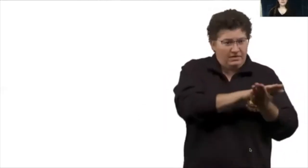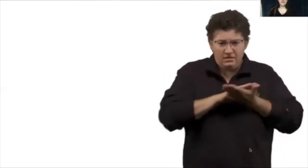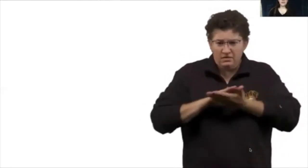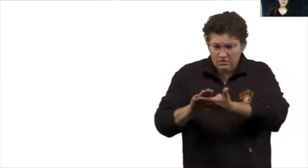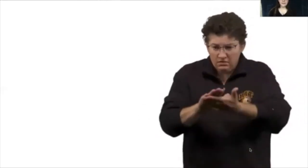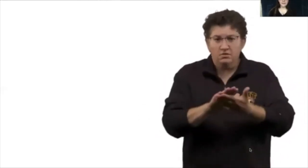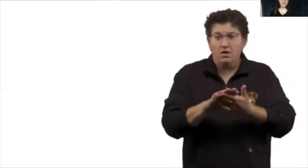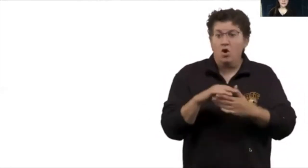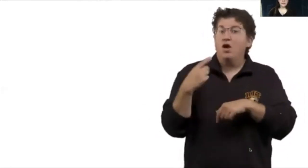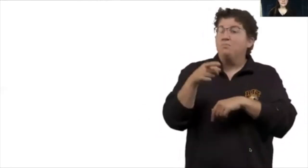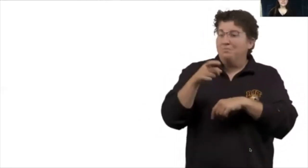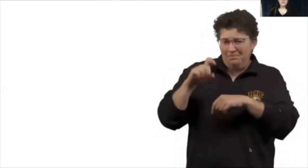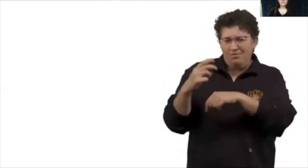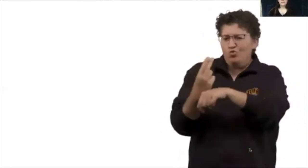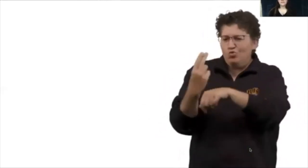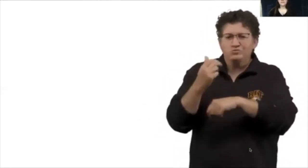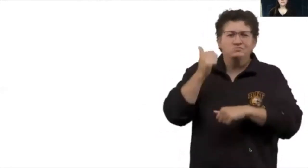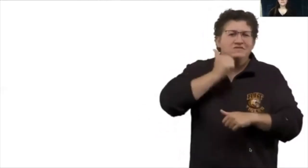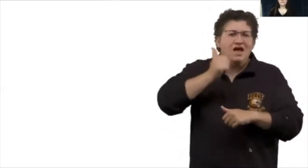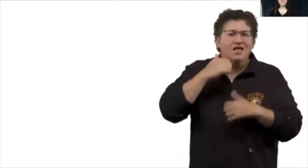keeping your shared spaces clean,